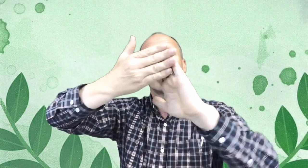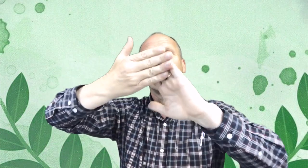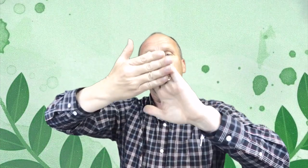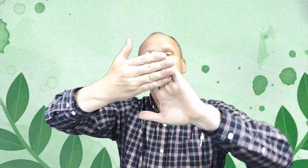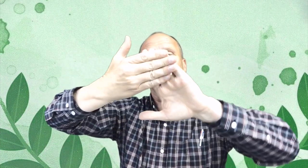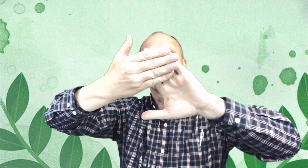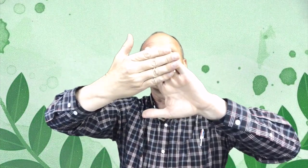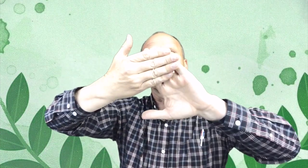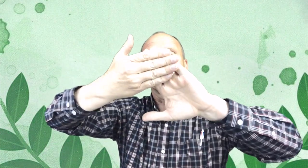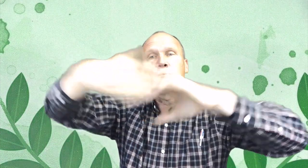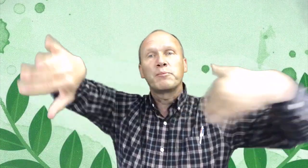it goes like this,